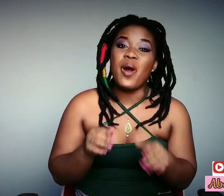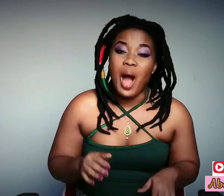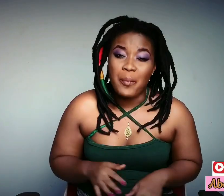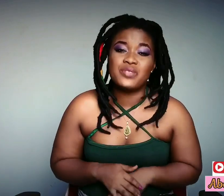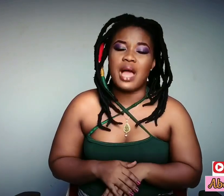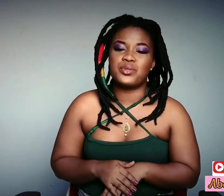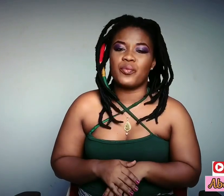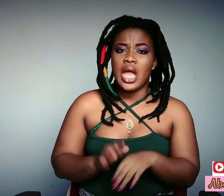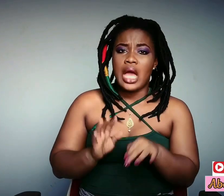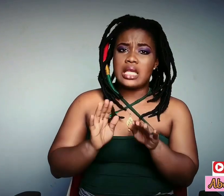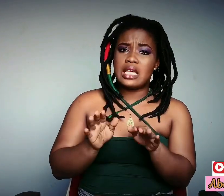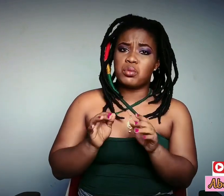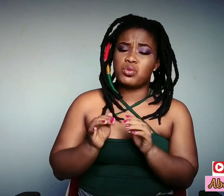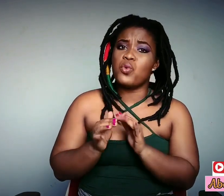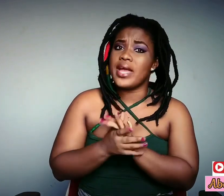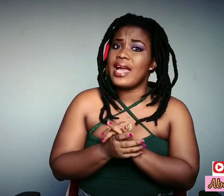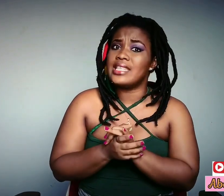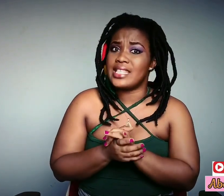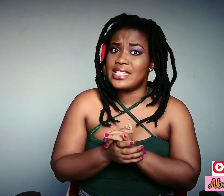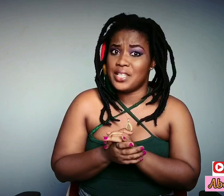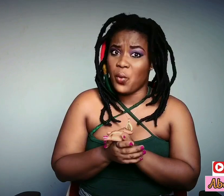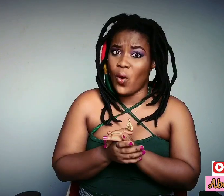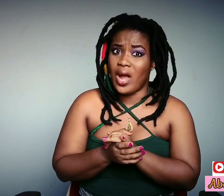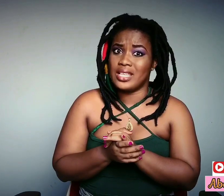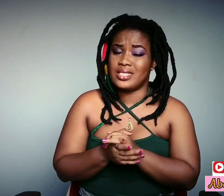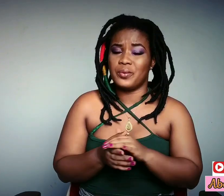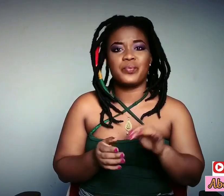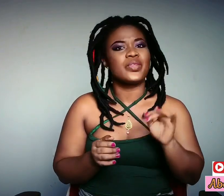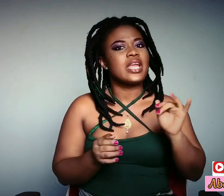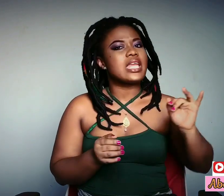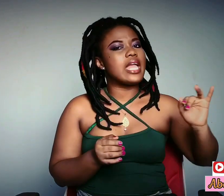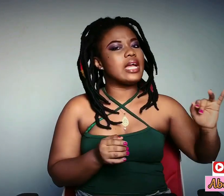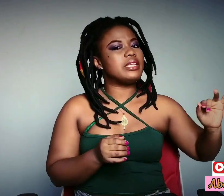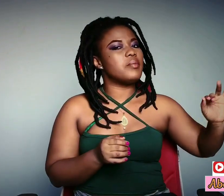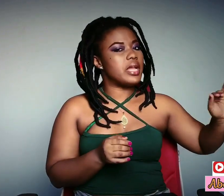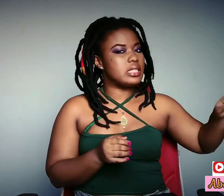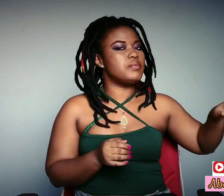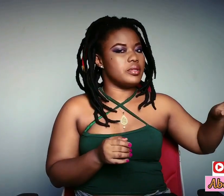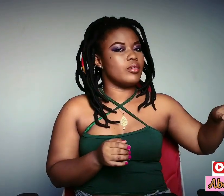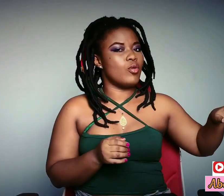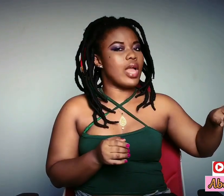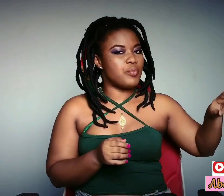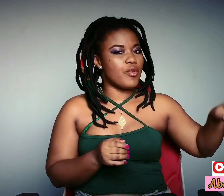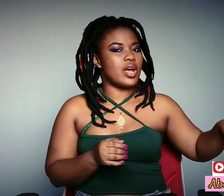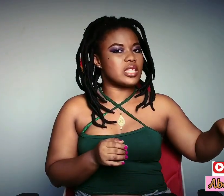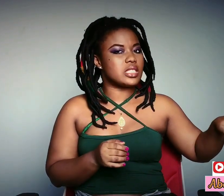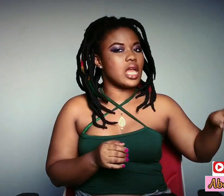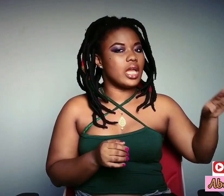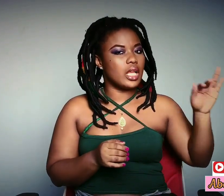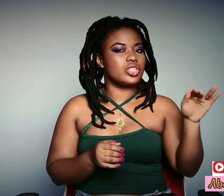share be Abby's vibe so essence supposed to be a nko anti no ya nyema ye di ni bi on ya breakfast